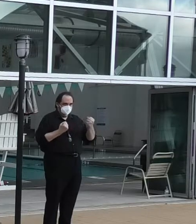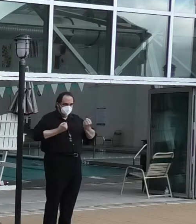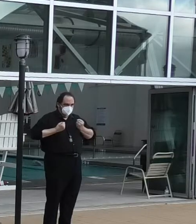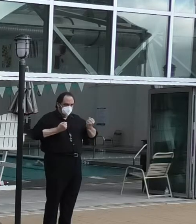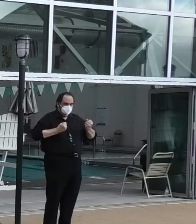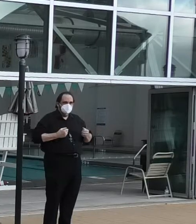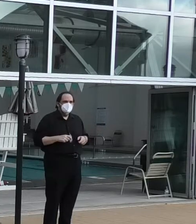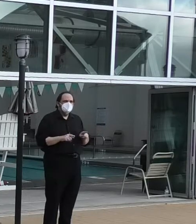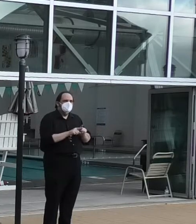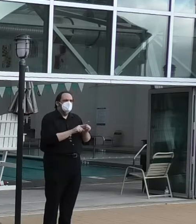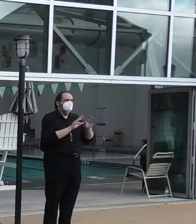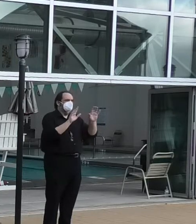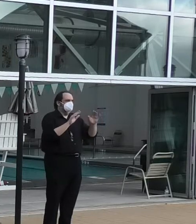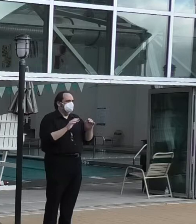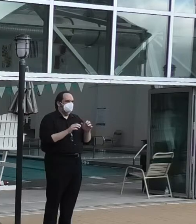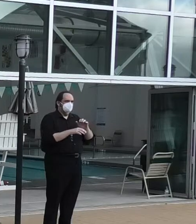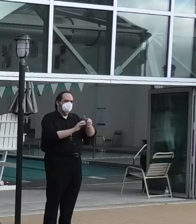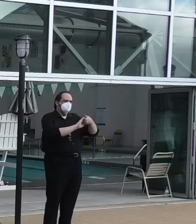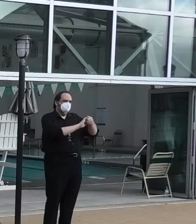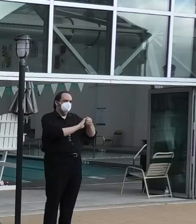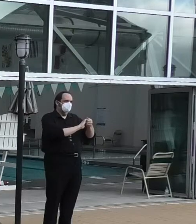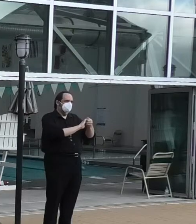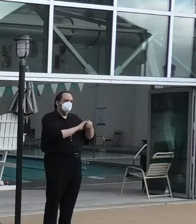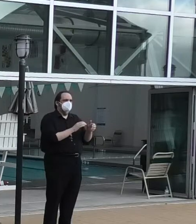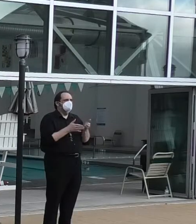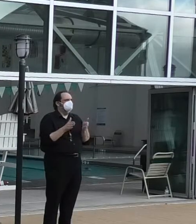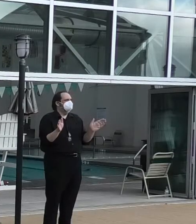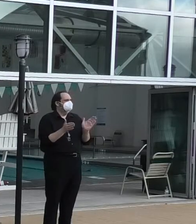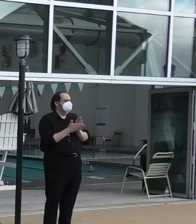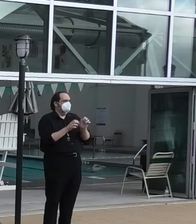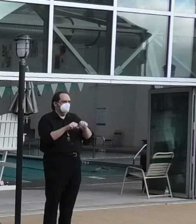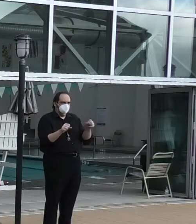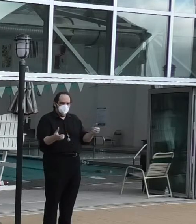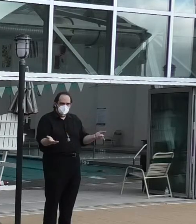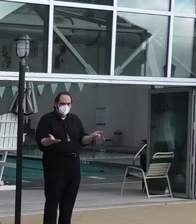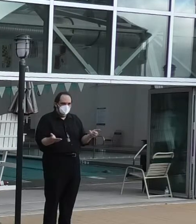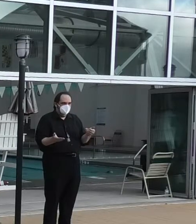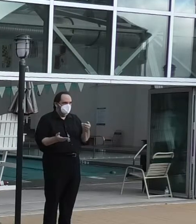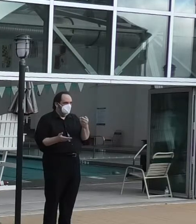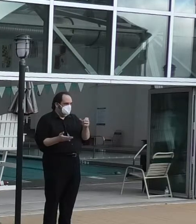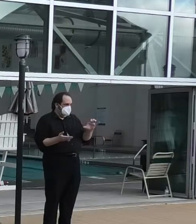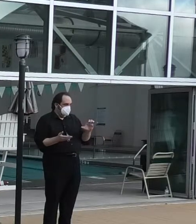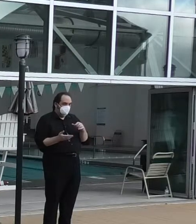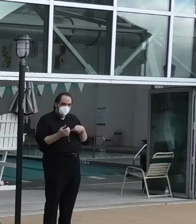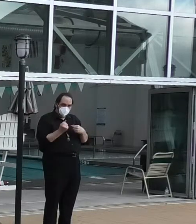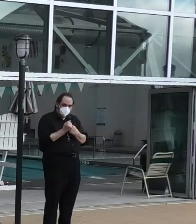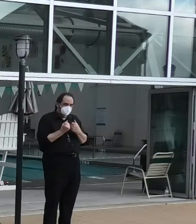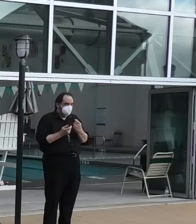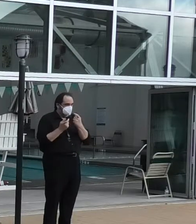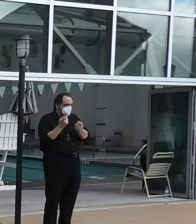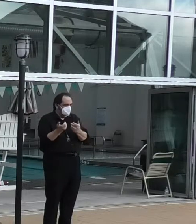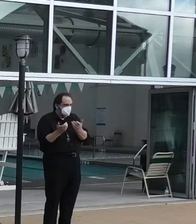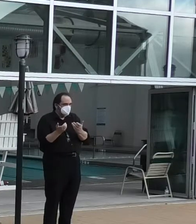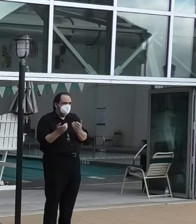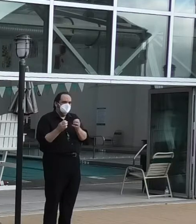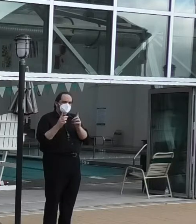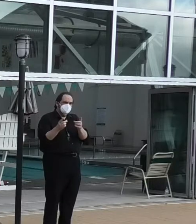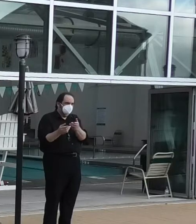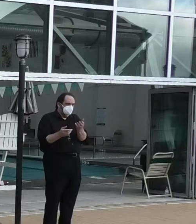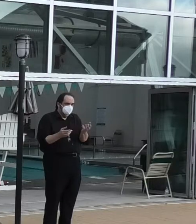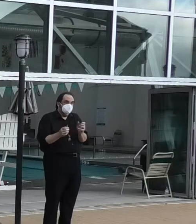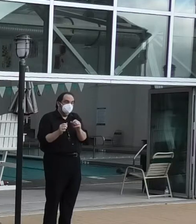We also have a great partnership with the Howard County Public School System, who we supported with educational resources and materials to